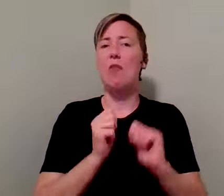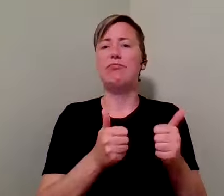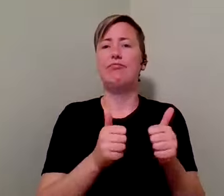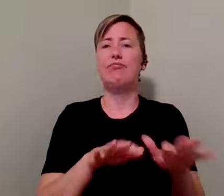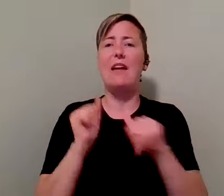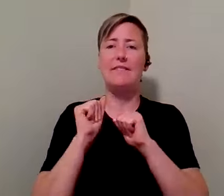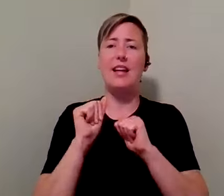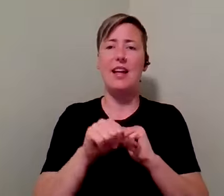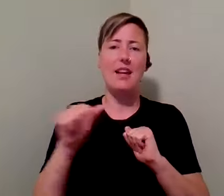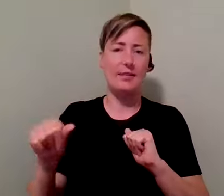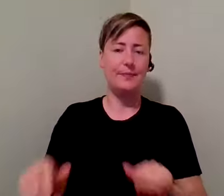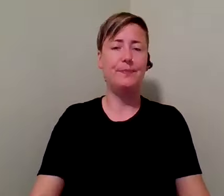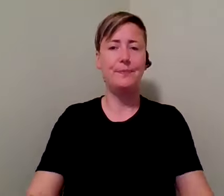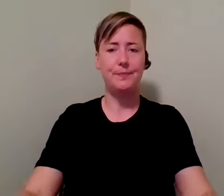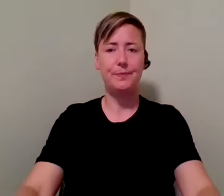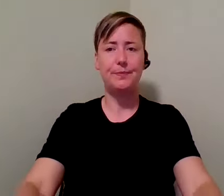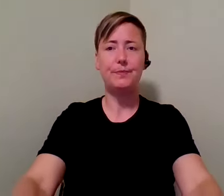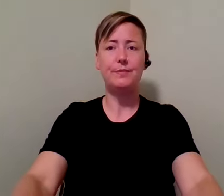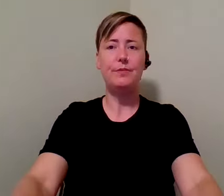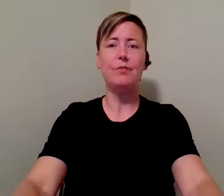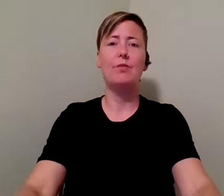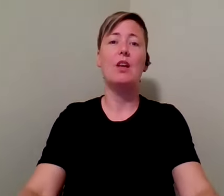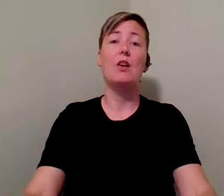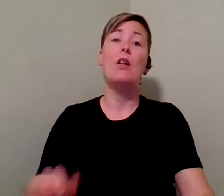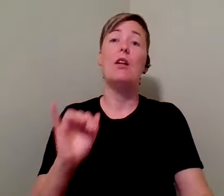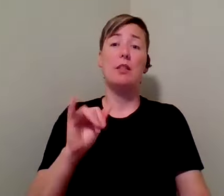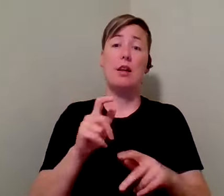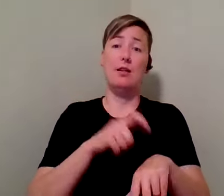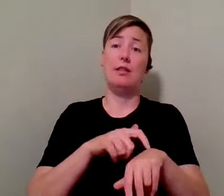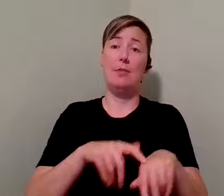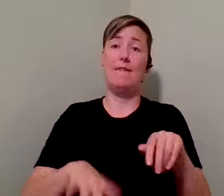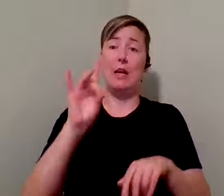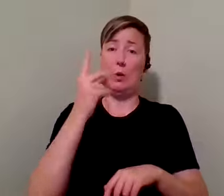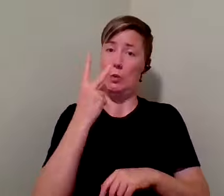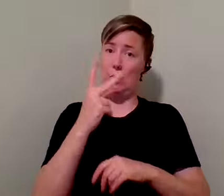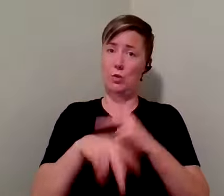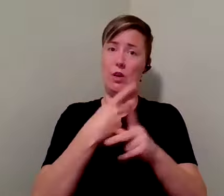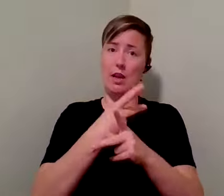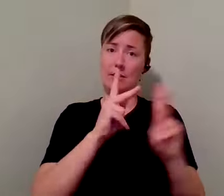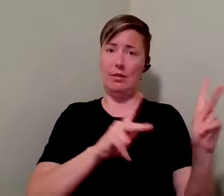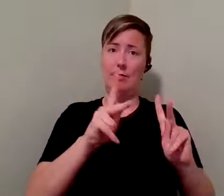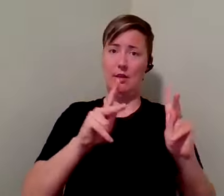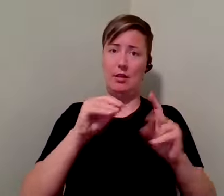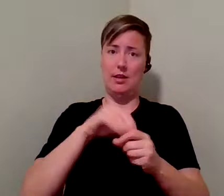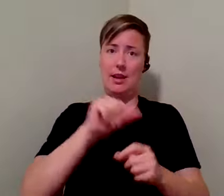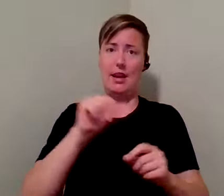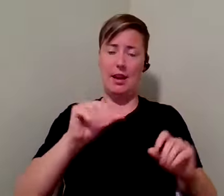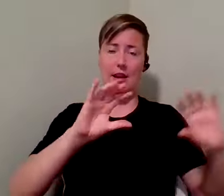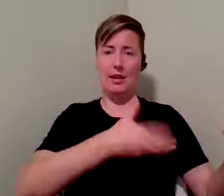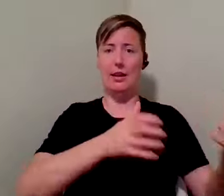discovered that there were two types of people in AA. You had this group of people whom I call the directors. I did not like